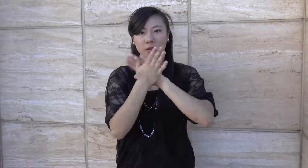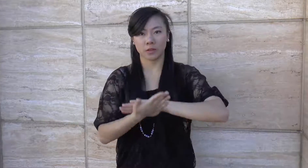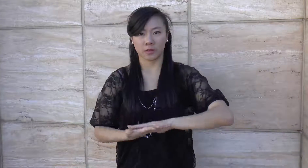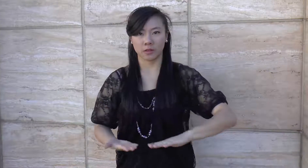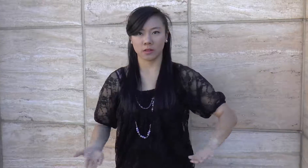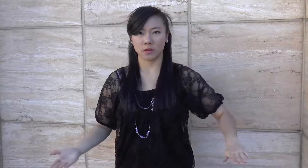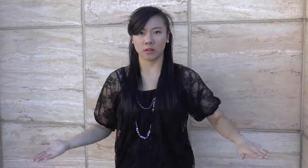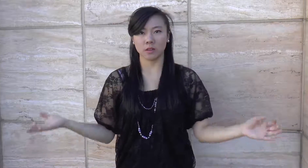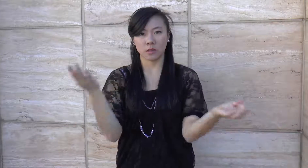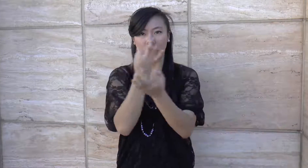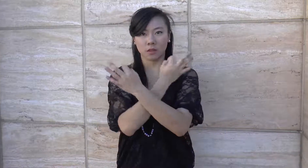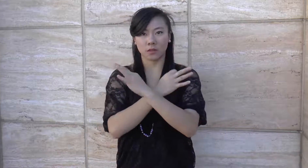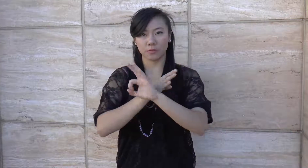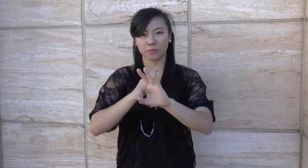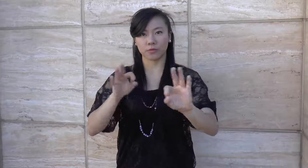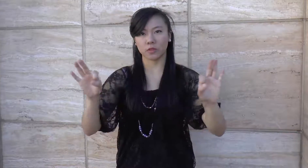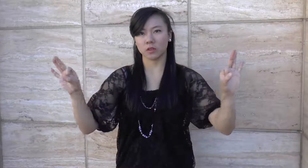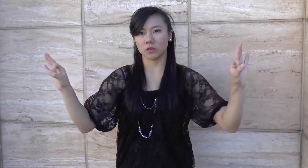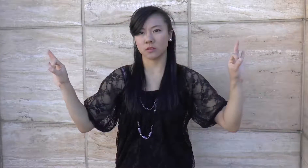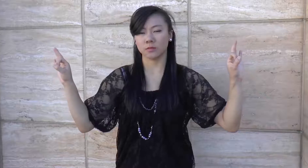and at peace. I am free.